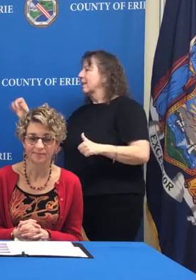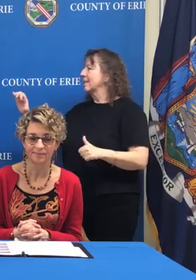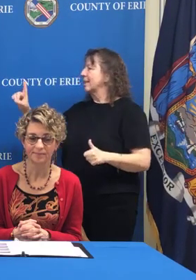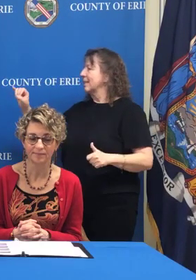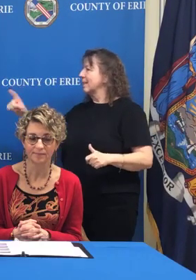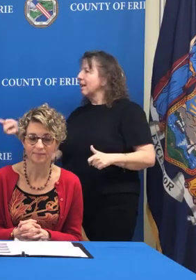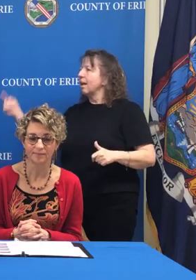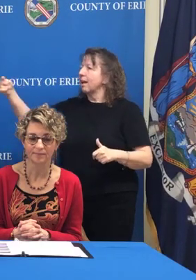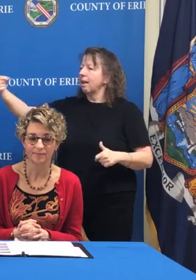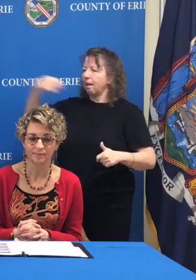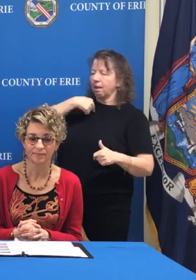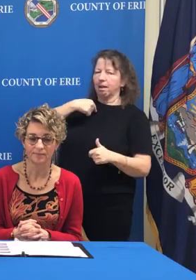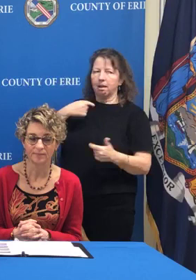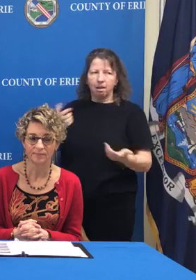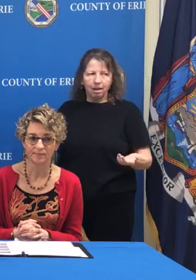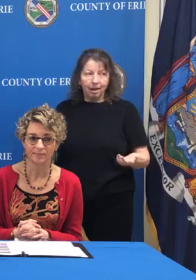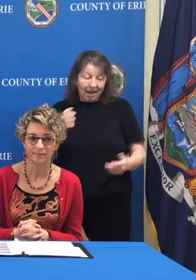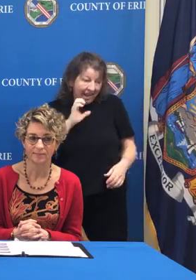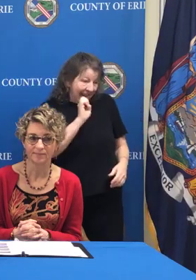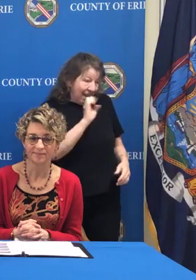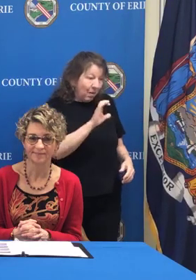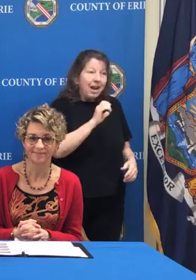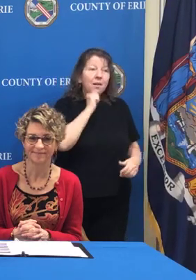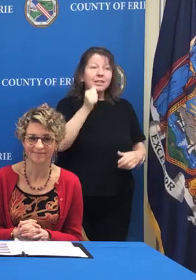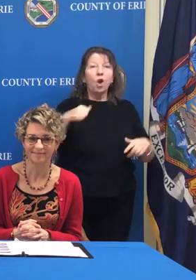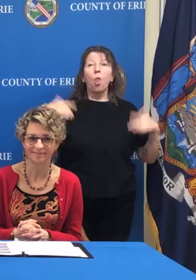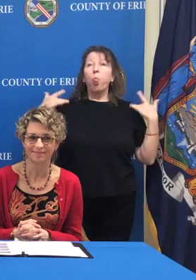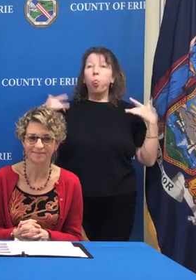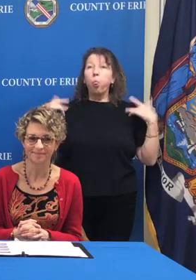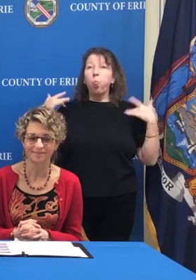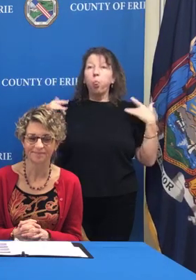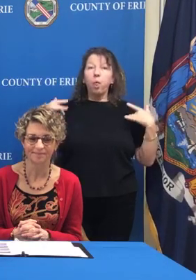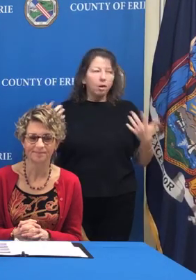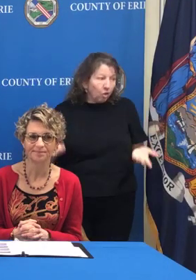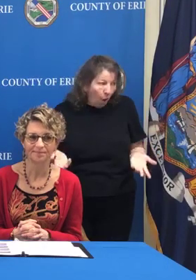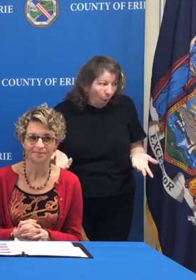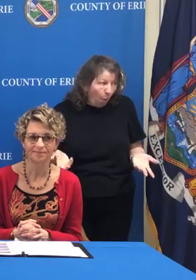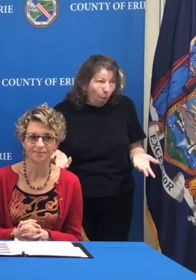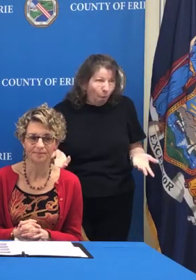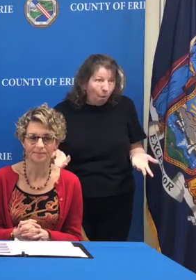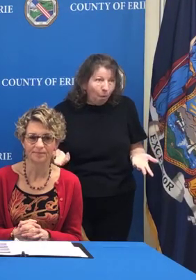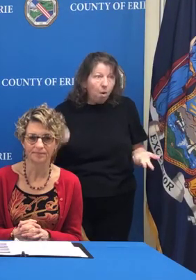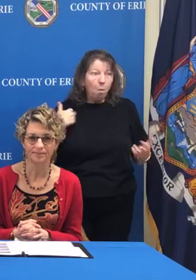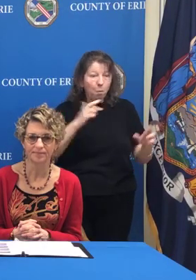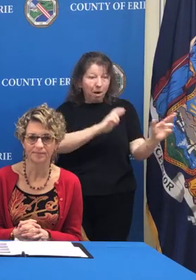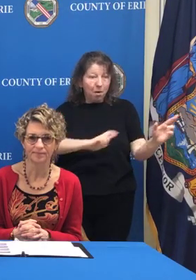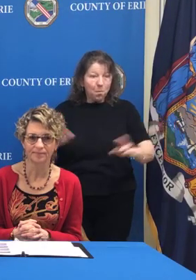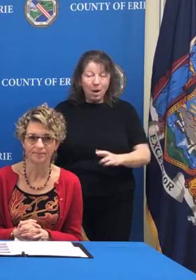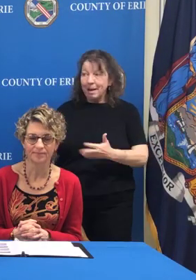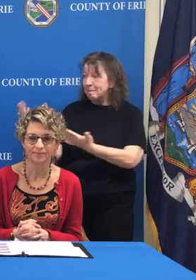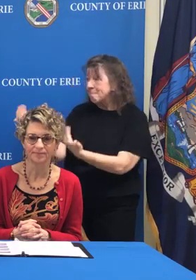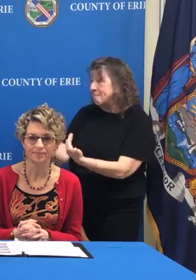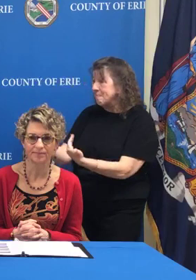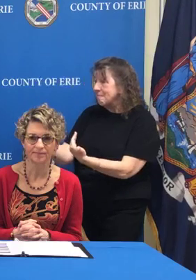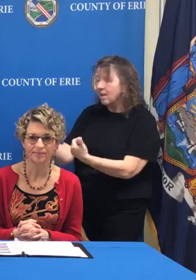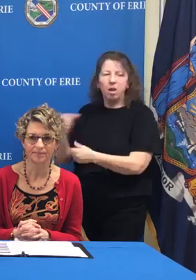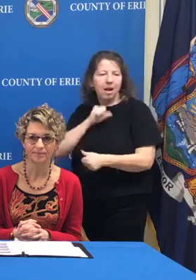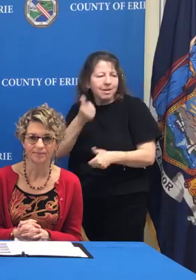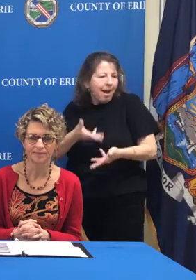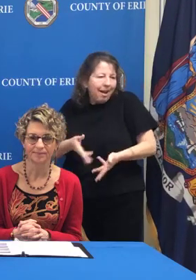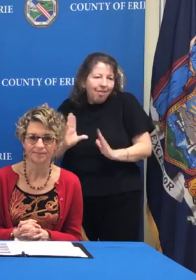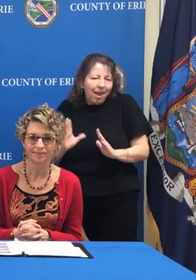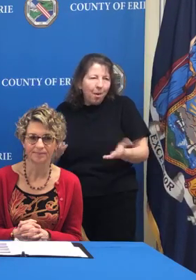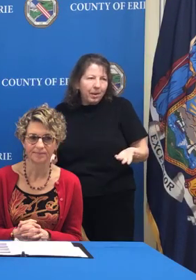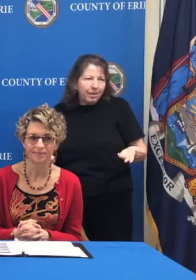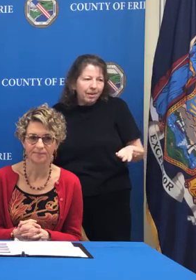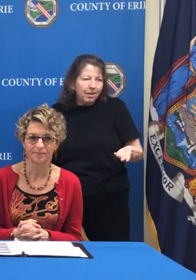ball. No one is handing the ball to us. They're not even giving us the ball. And so at this point, there's limitations on what we